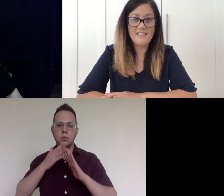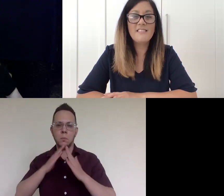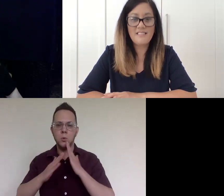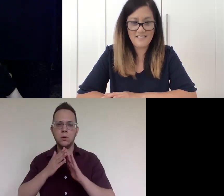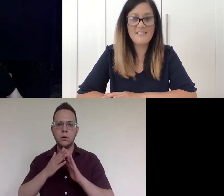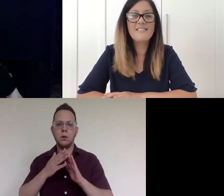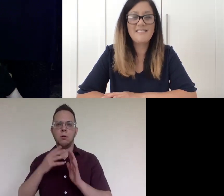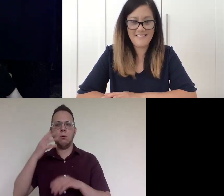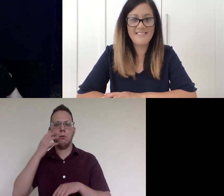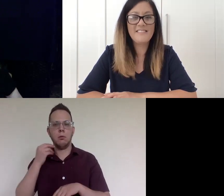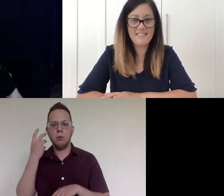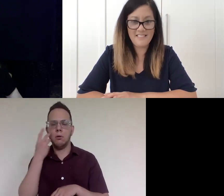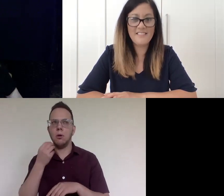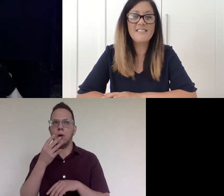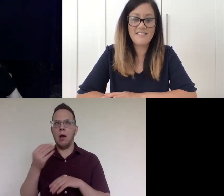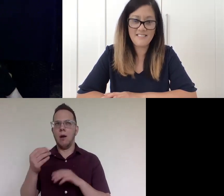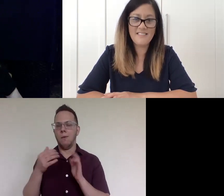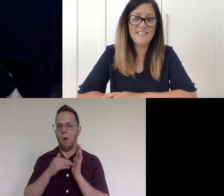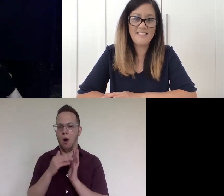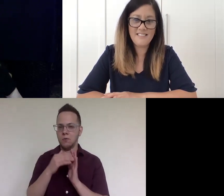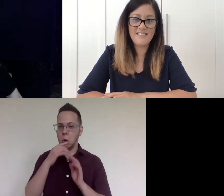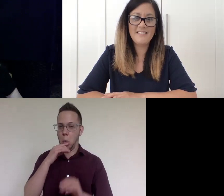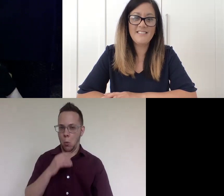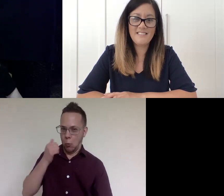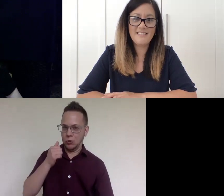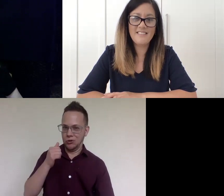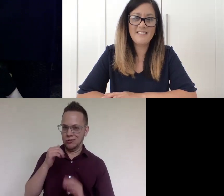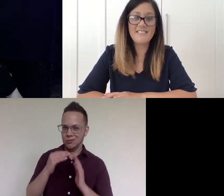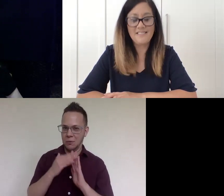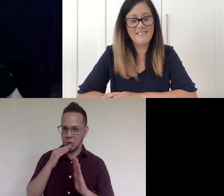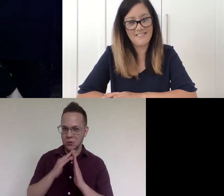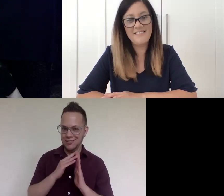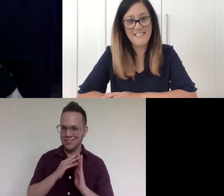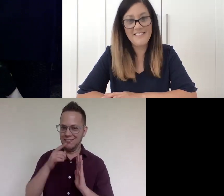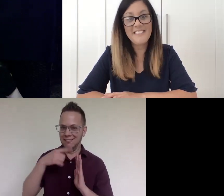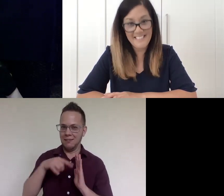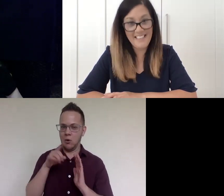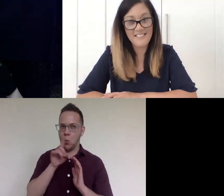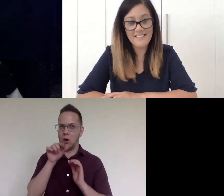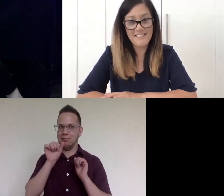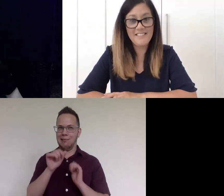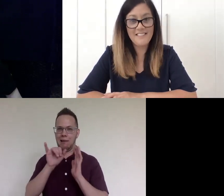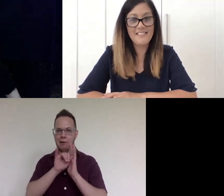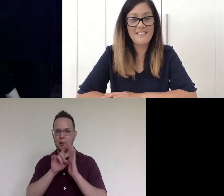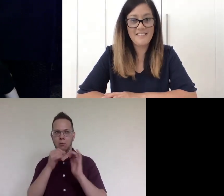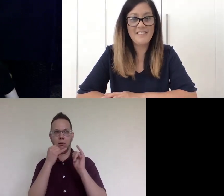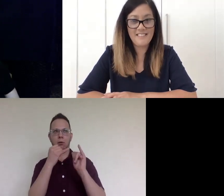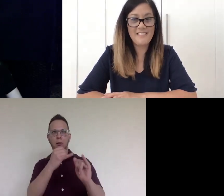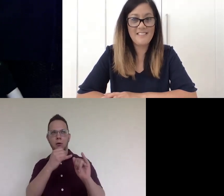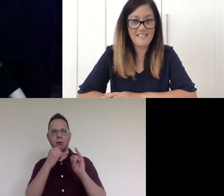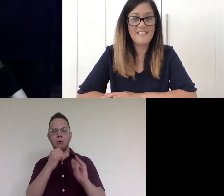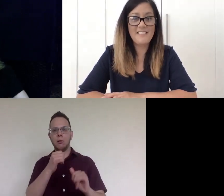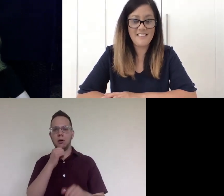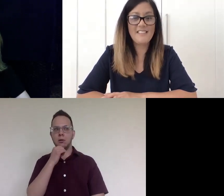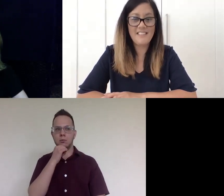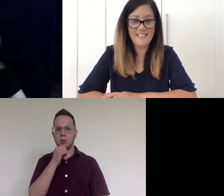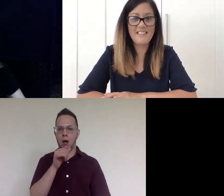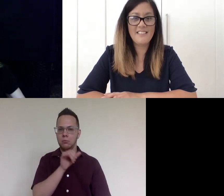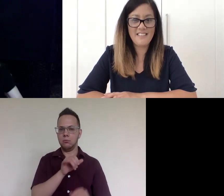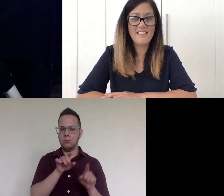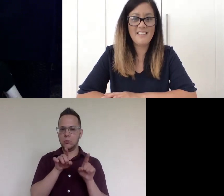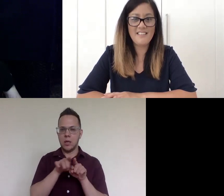America. They love that organization because it's such a friendly community and everyone there has similar experiences. And